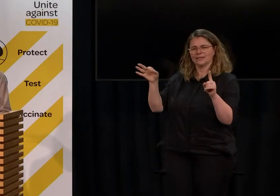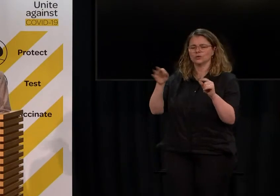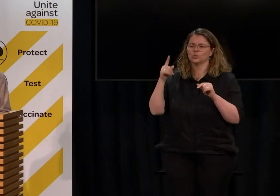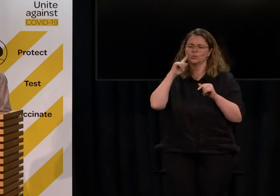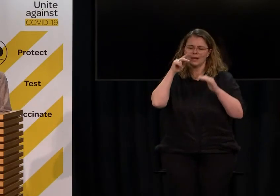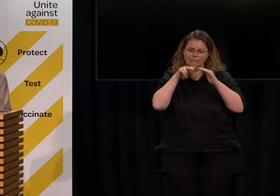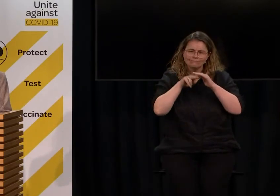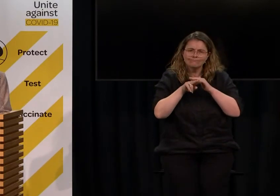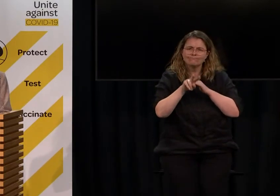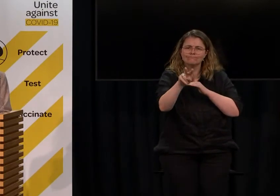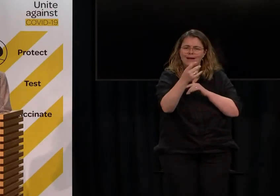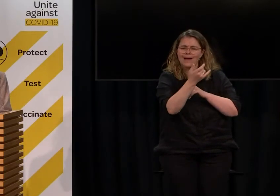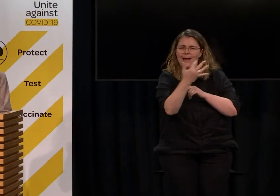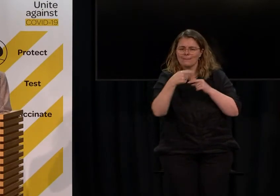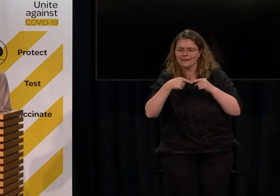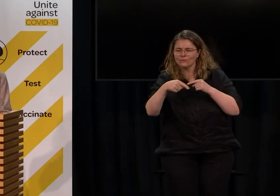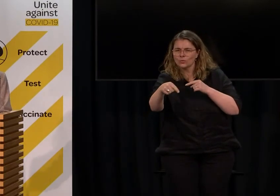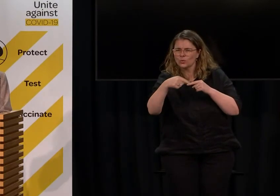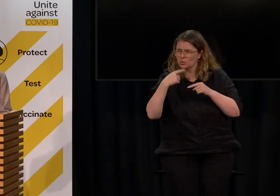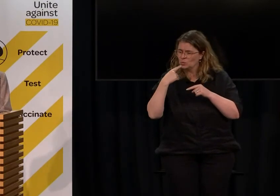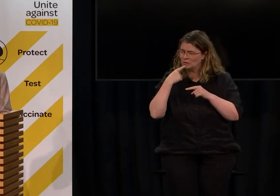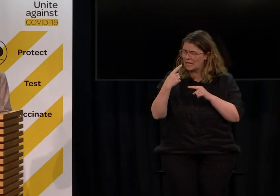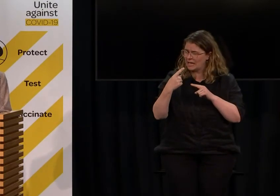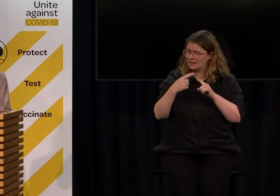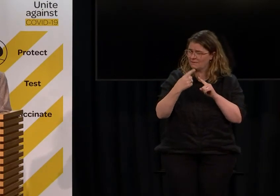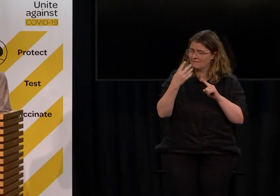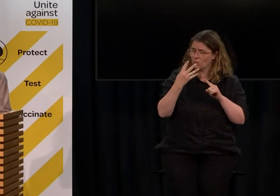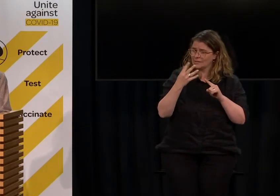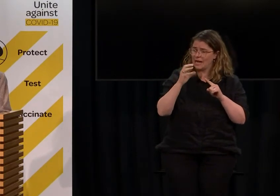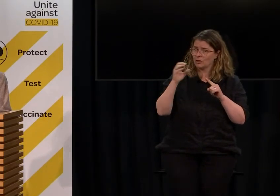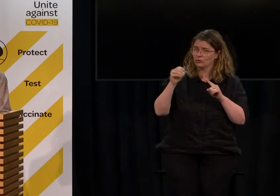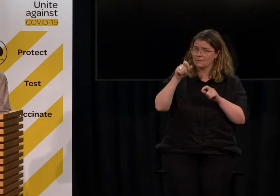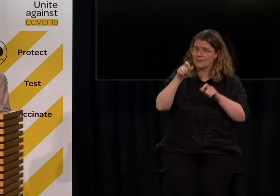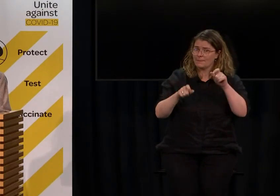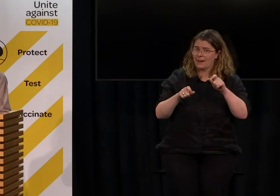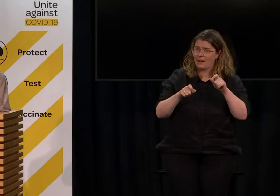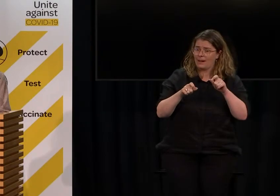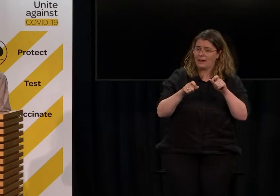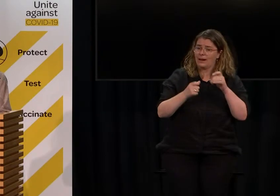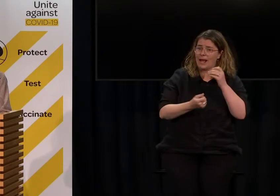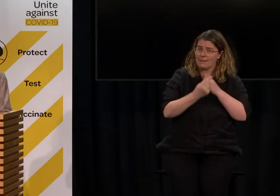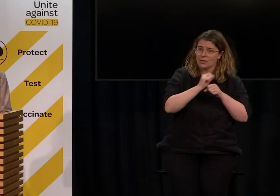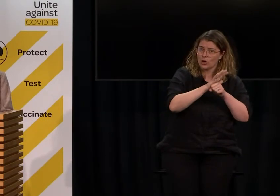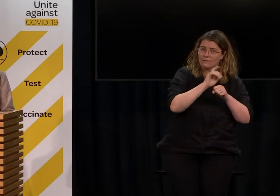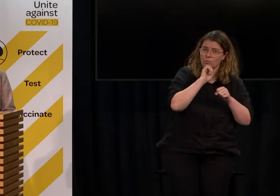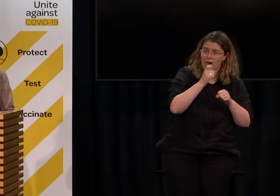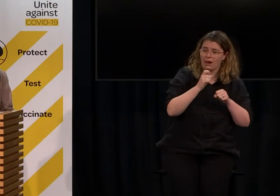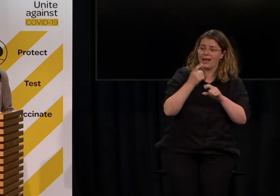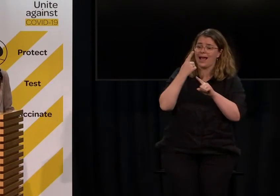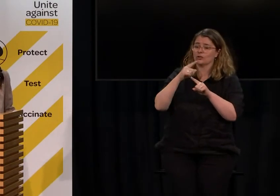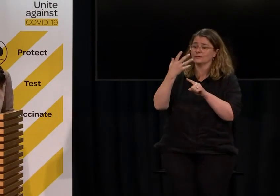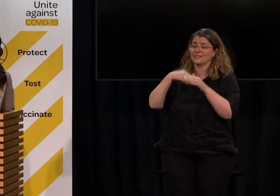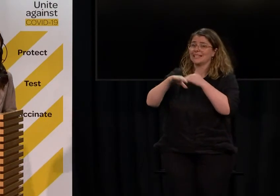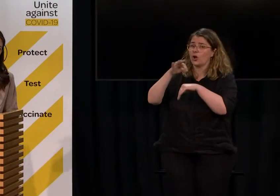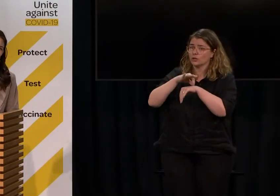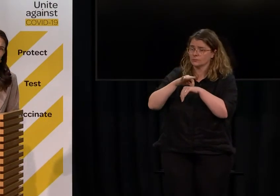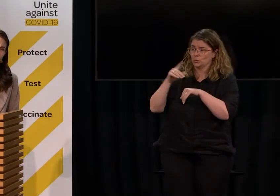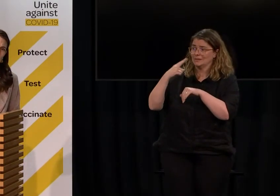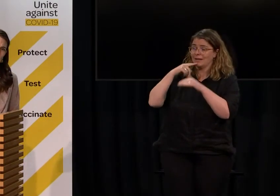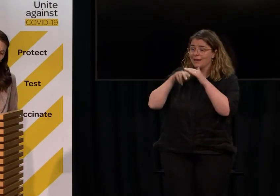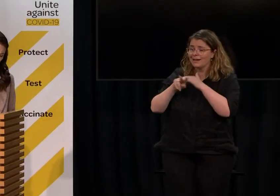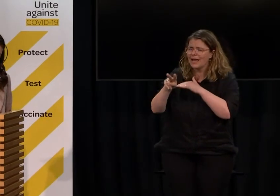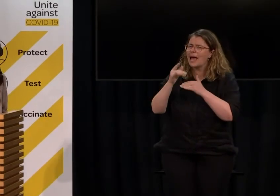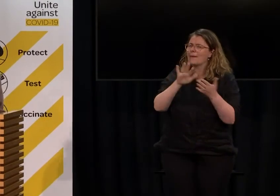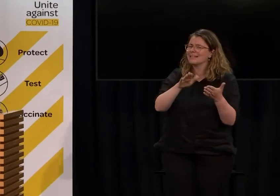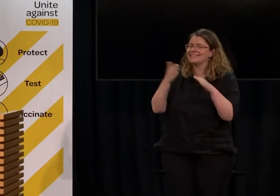week starting 29th of November. You've got about 1,400 cases, hospitalisations hit 150. By that stage, how many deaths